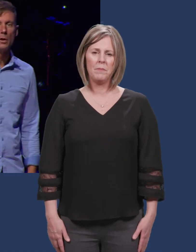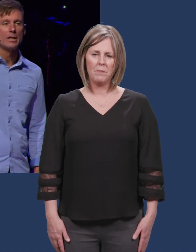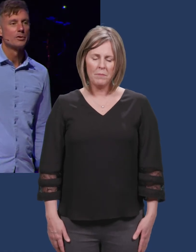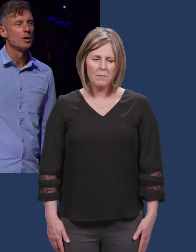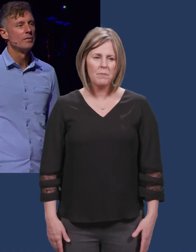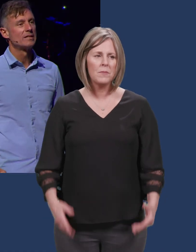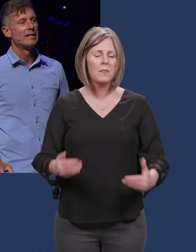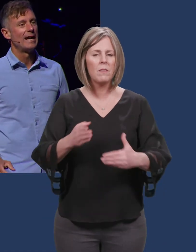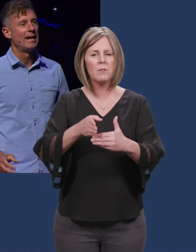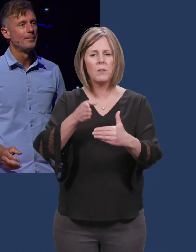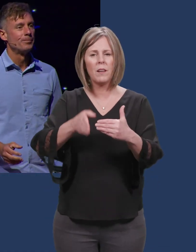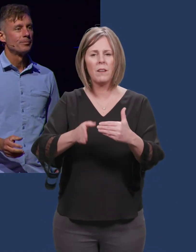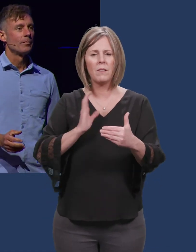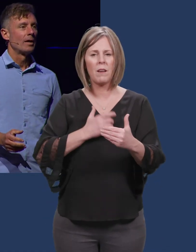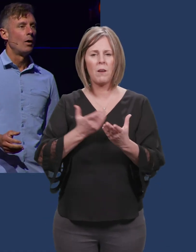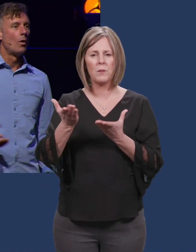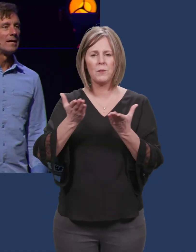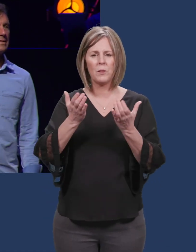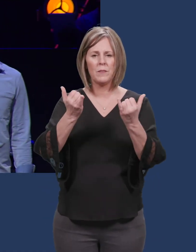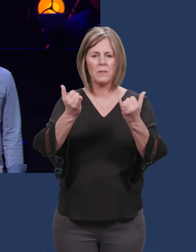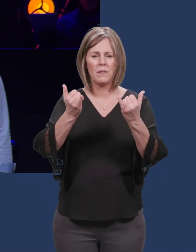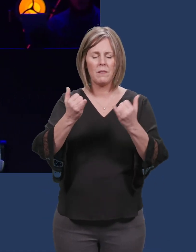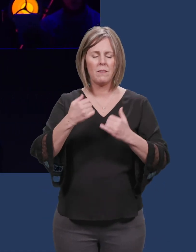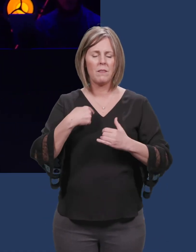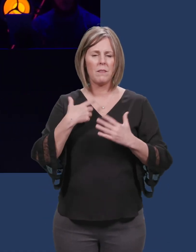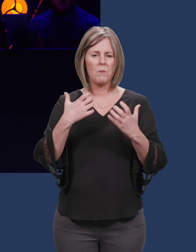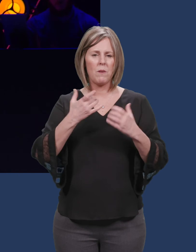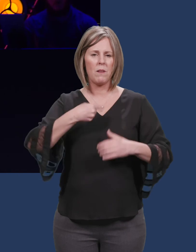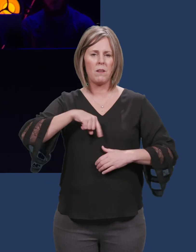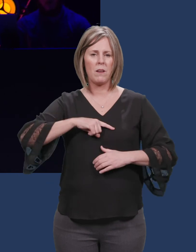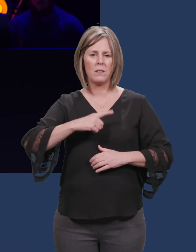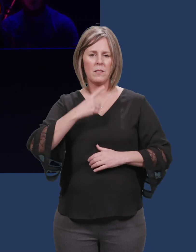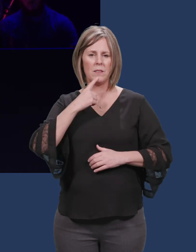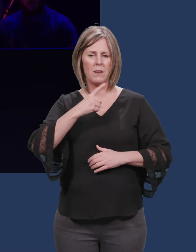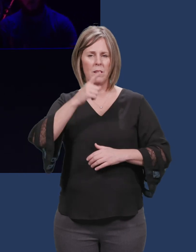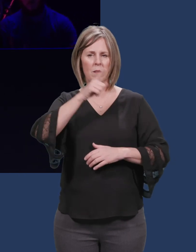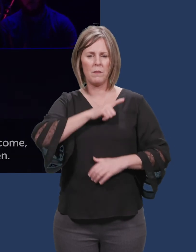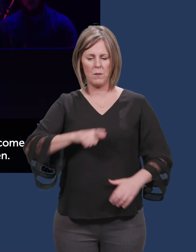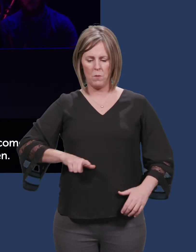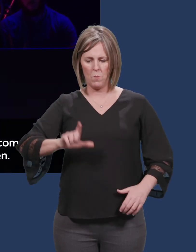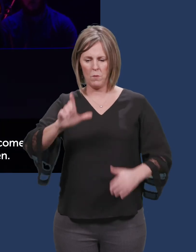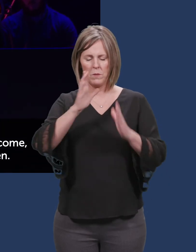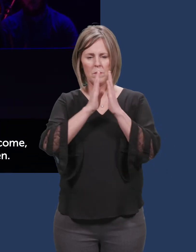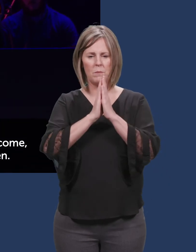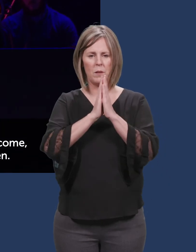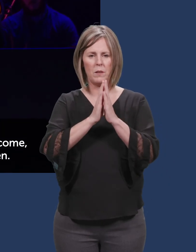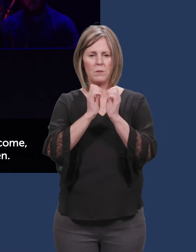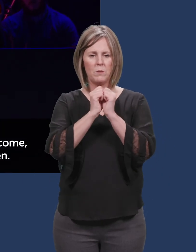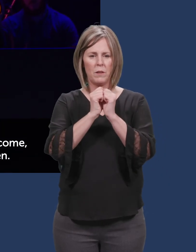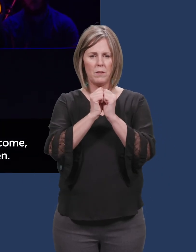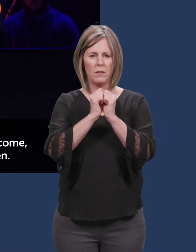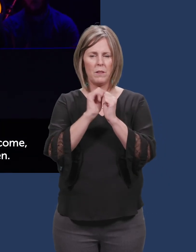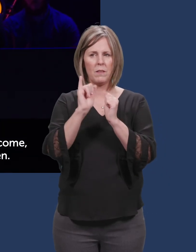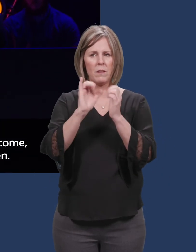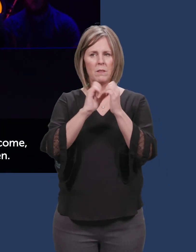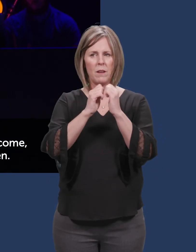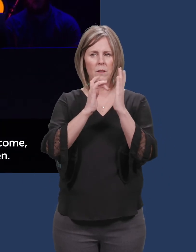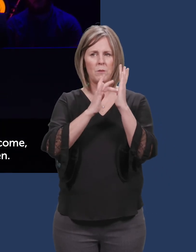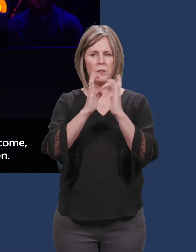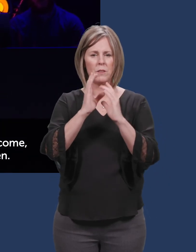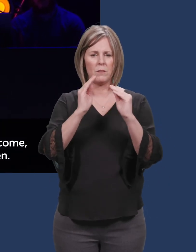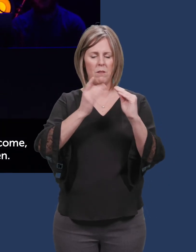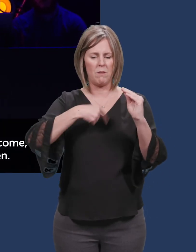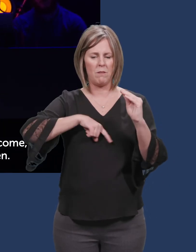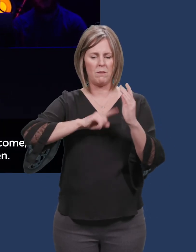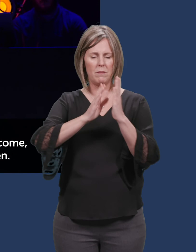To close our service today, I want us to say the Lord's Prayer together. This is how Jesus taught us to